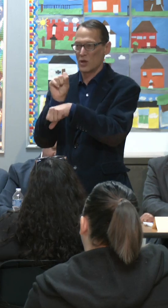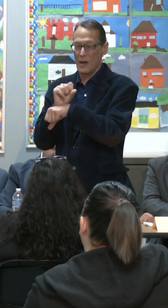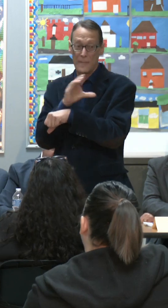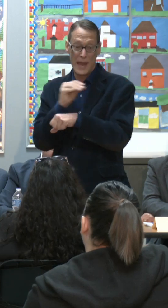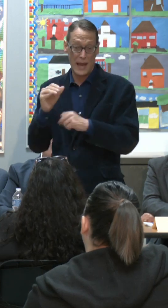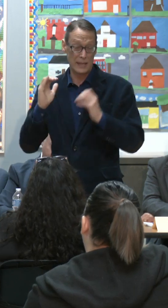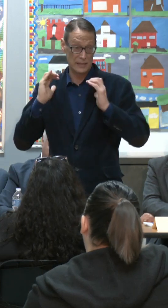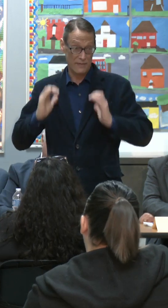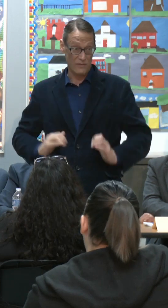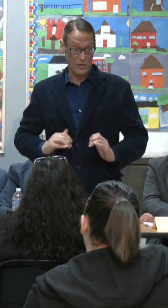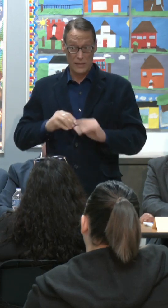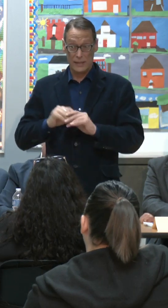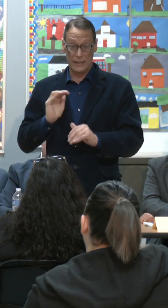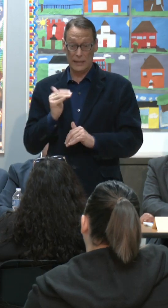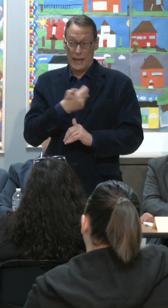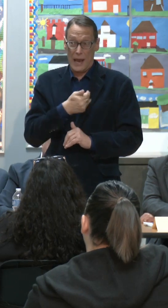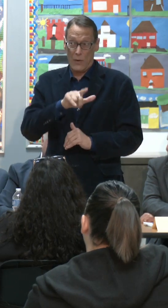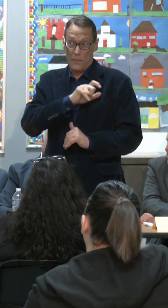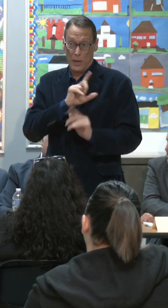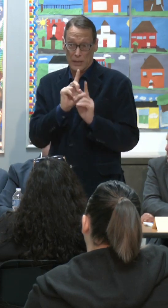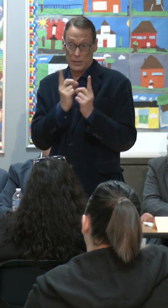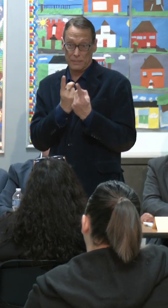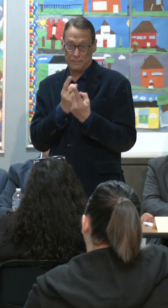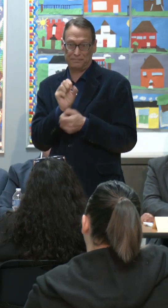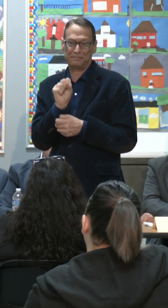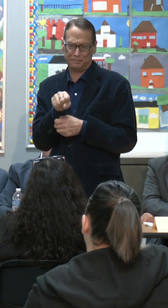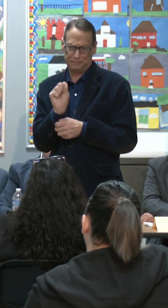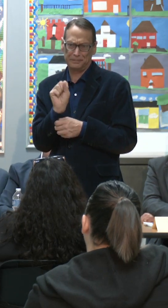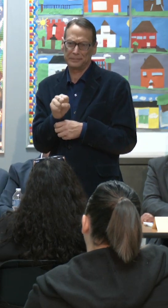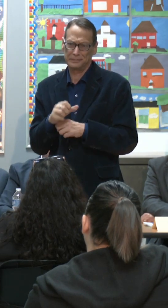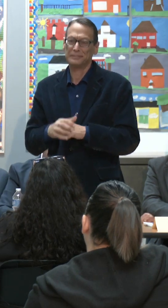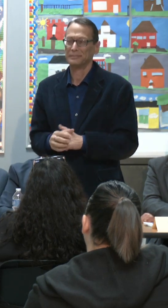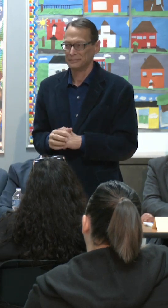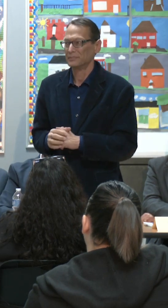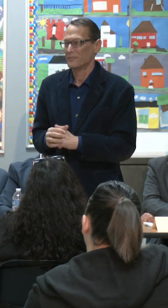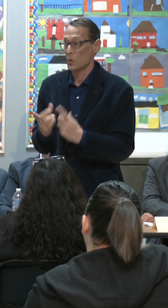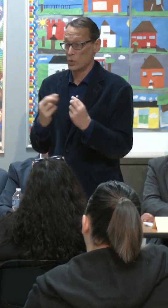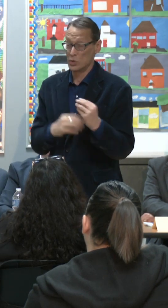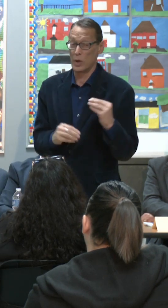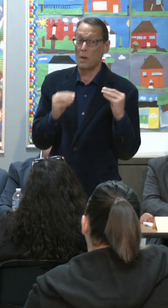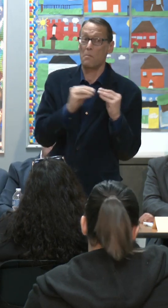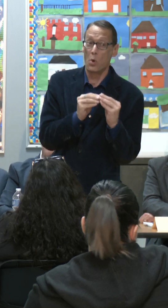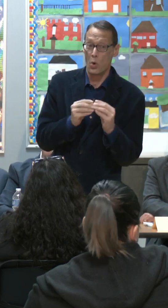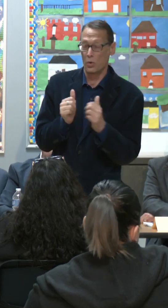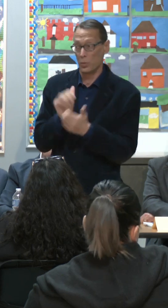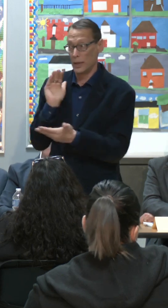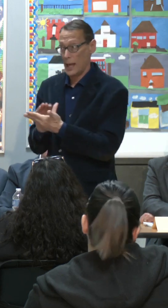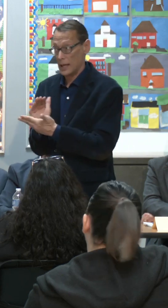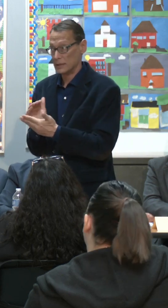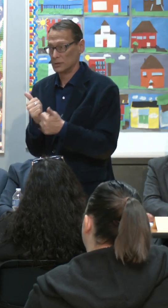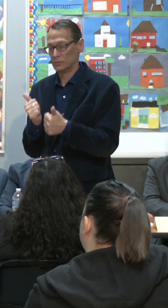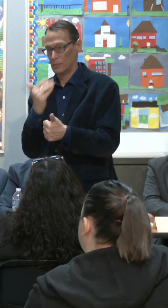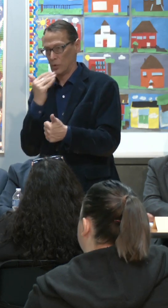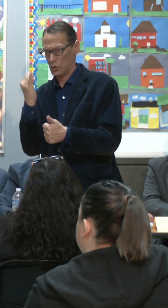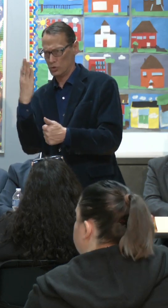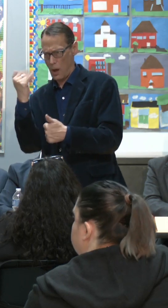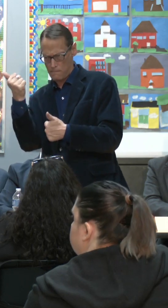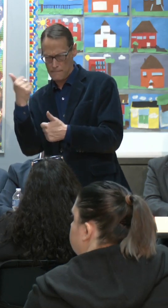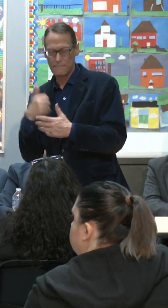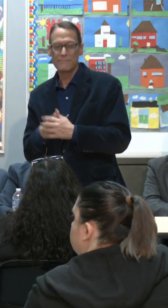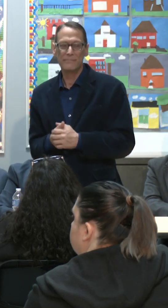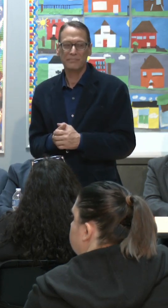way when you get to know people, you have that partnership. And that's what I'm trying to get our officers back to. Because we went through COVID, we went through people separating,